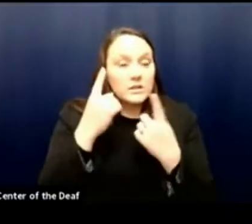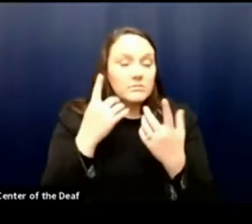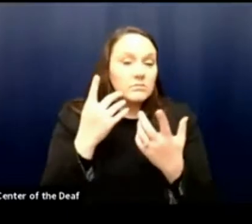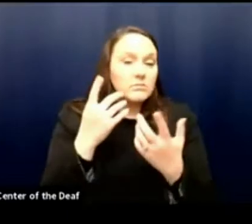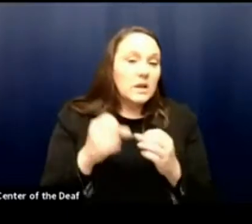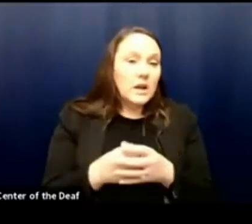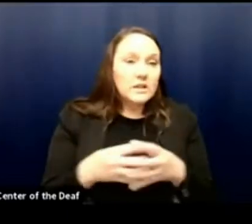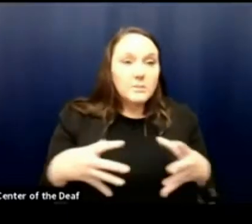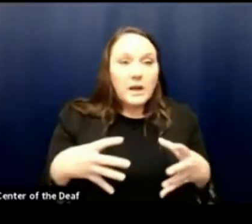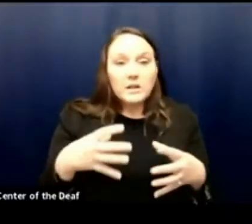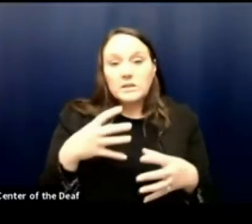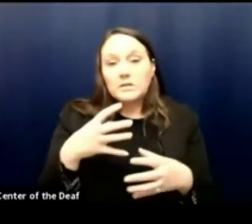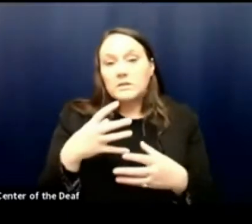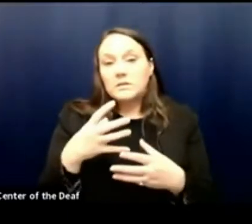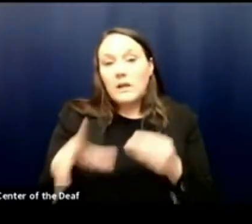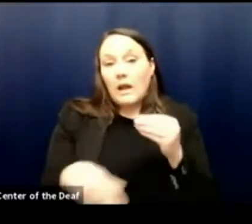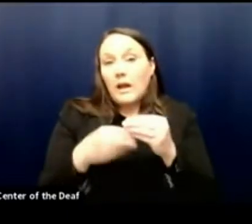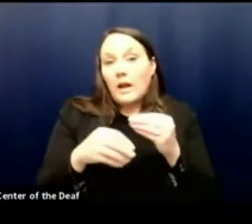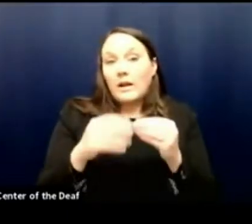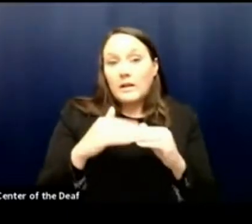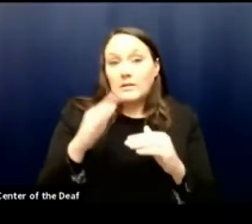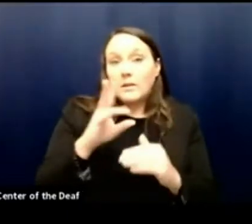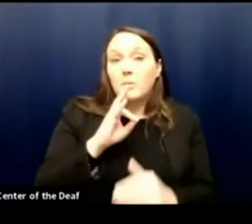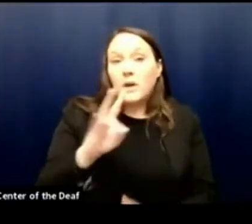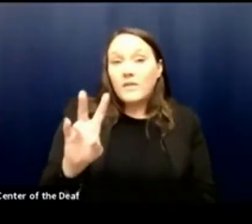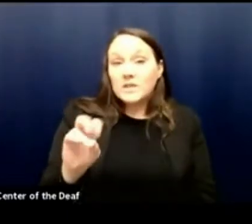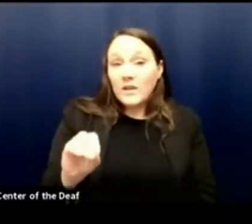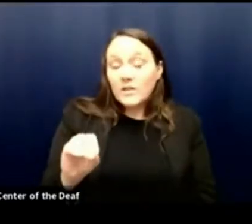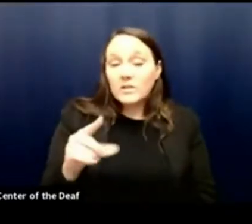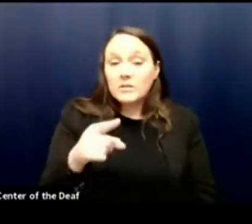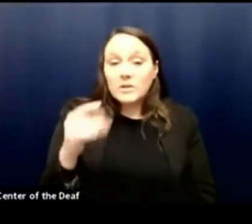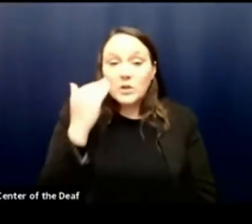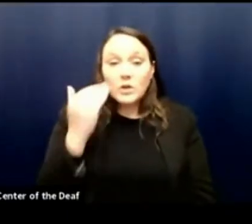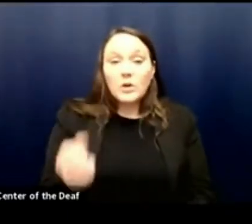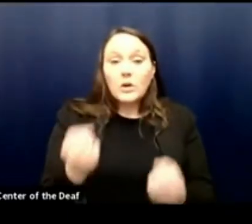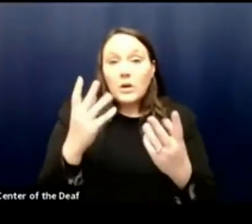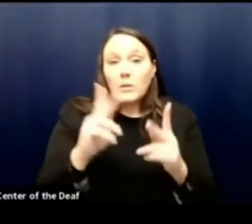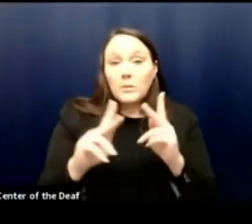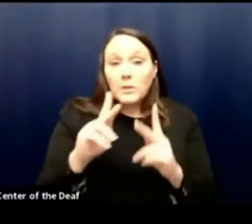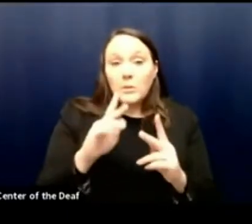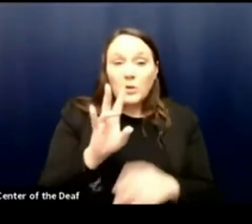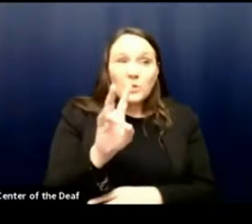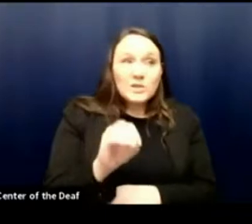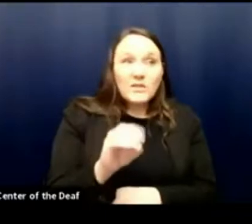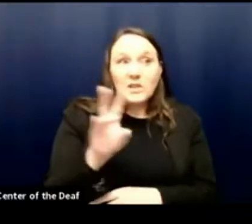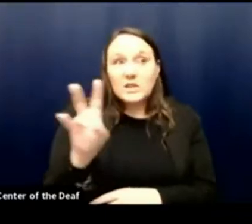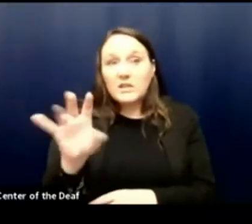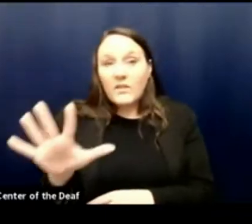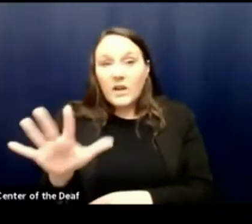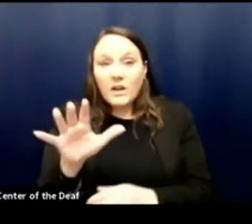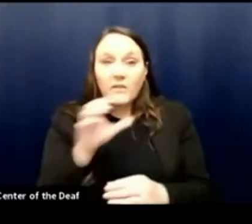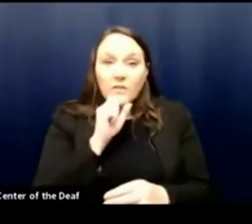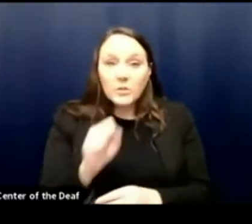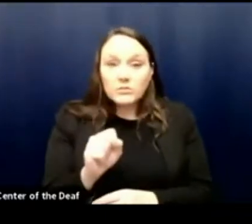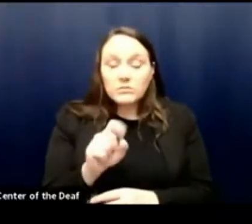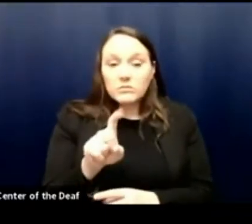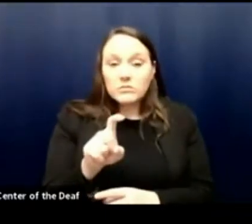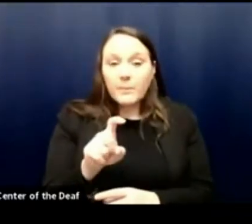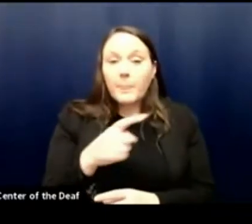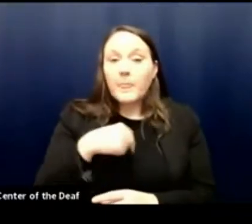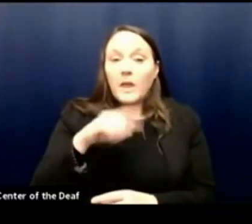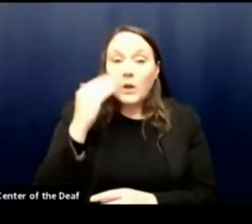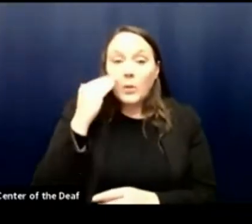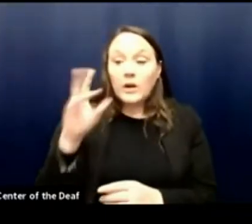and older? Do you know how many people are in that 70 to 75 range? Okay, so what we know, 75